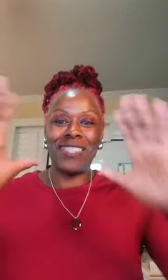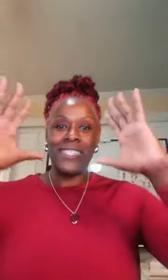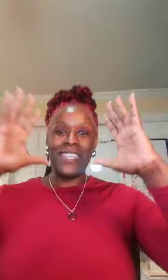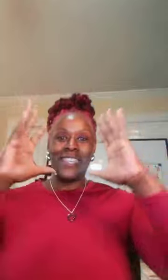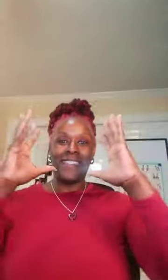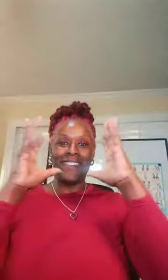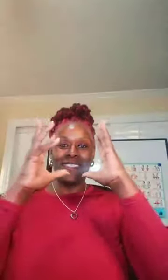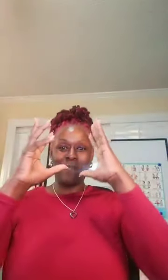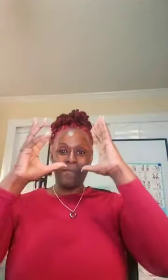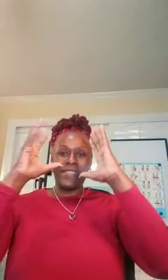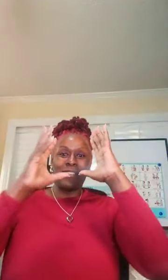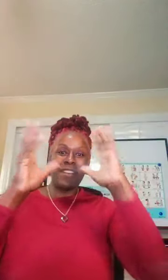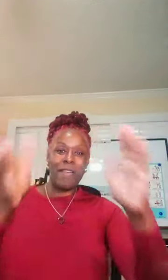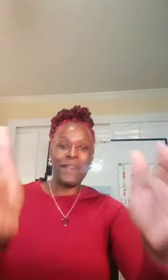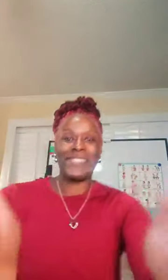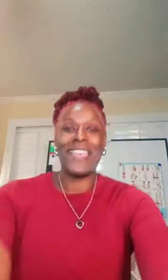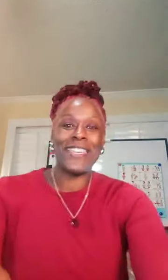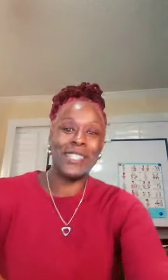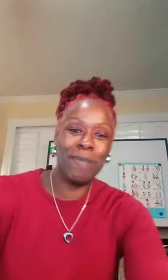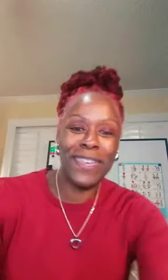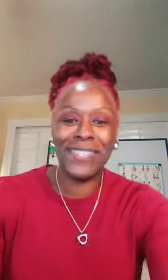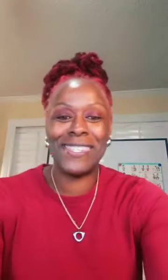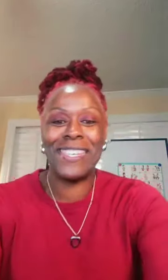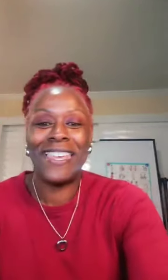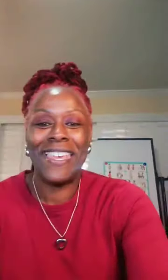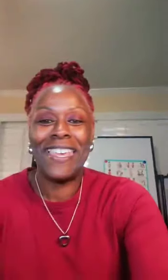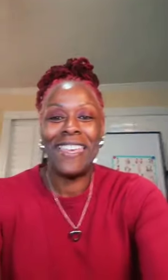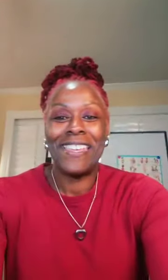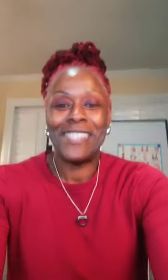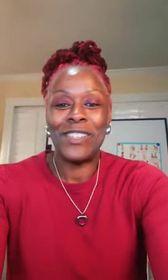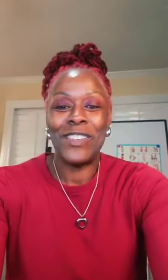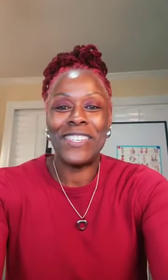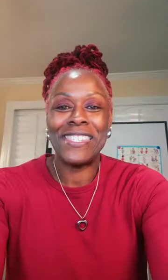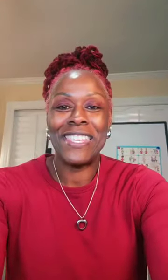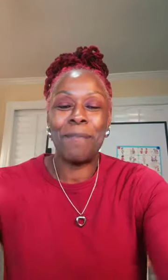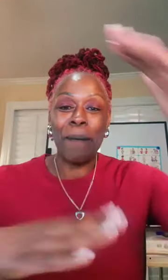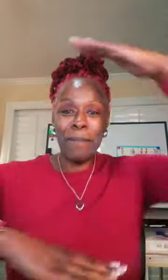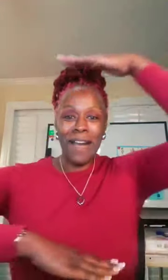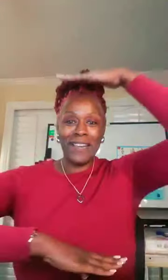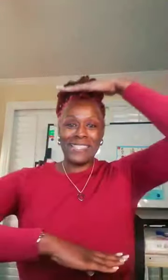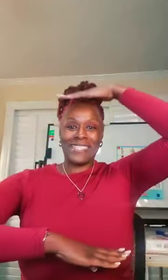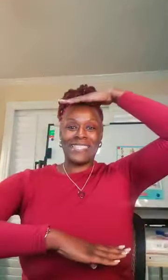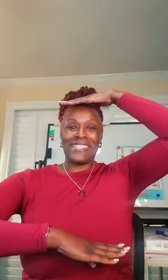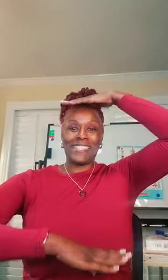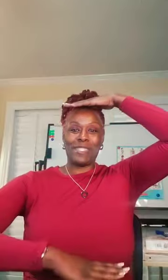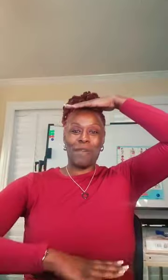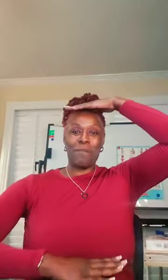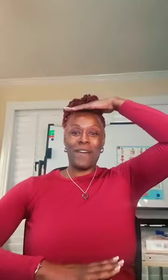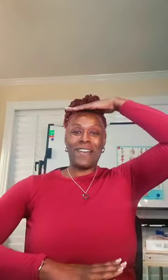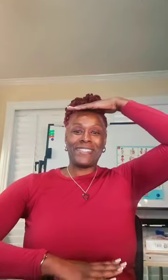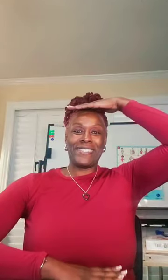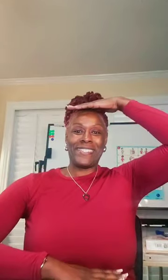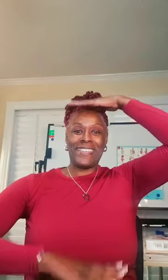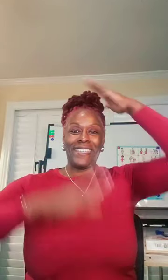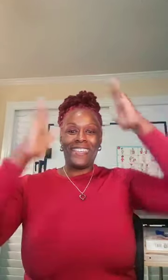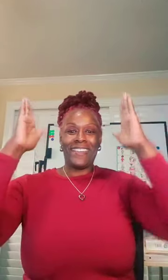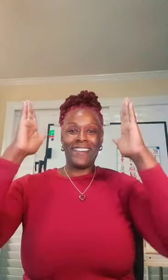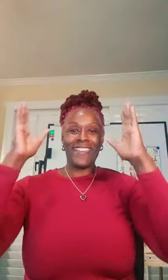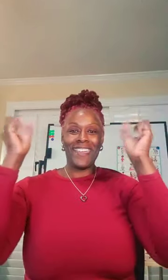see here. Let me make sure I have my sign space so you can see my box. This is my box. Okay,